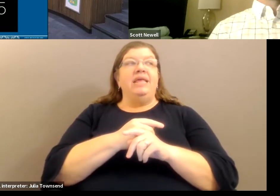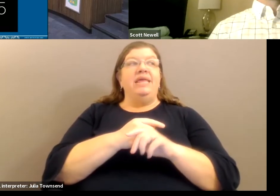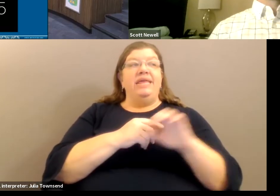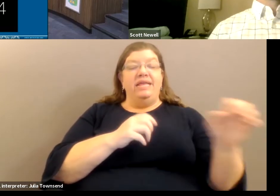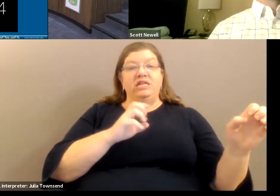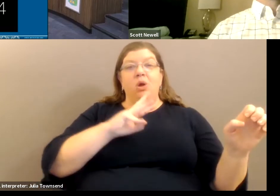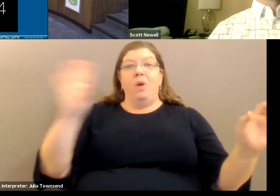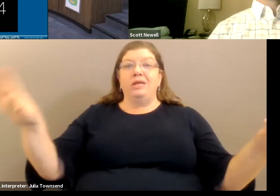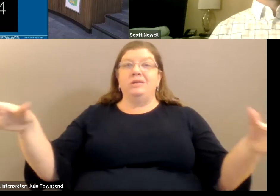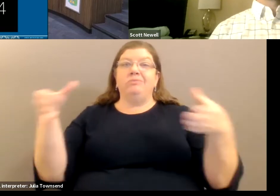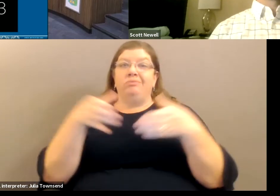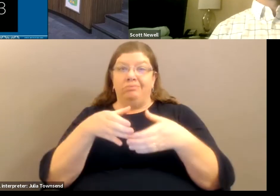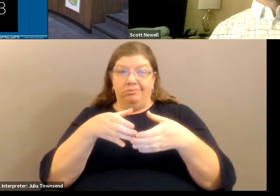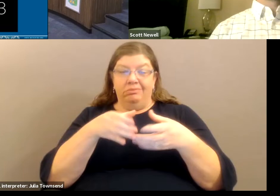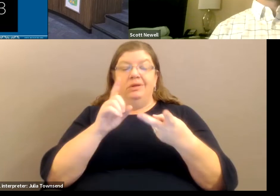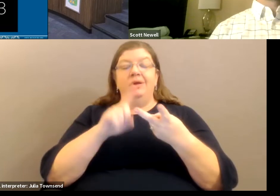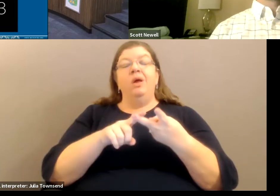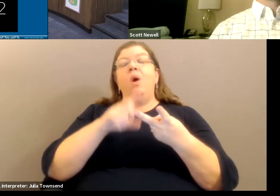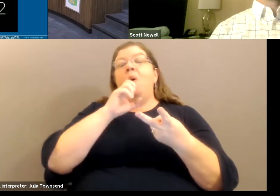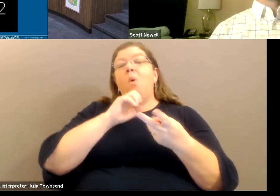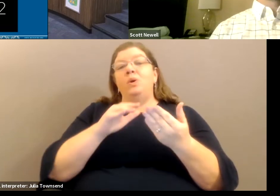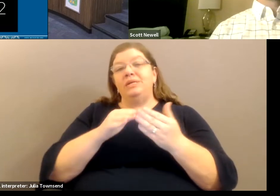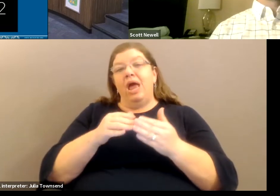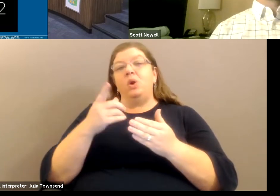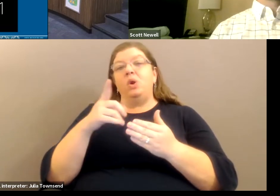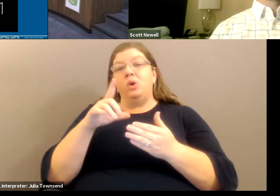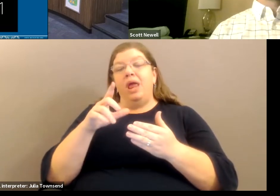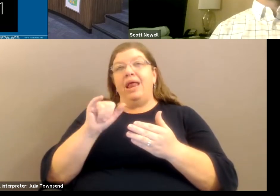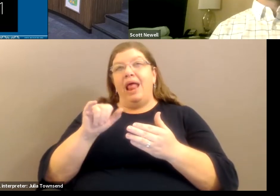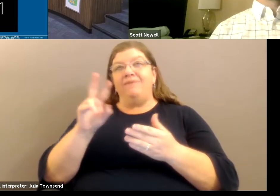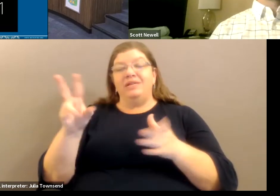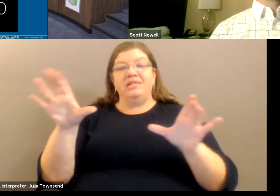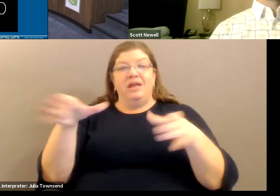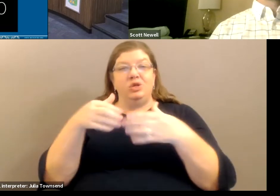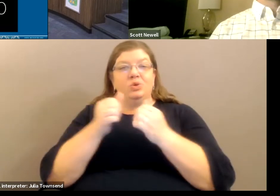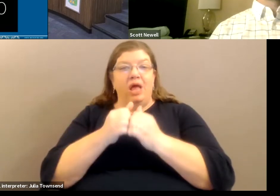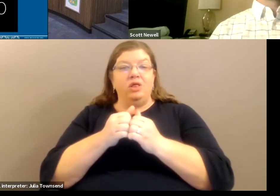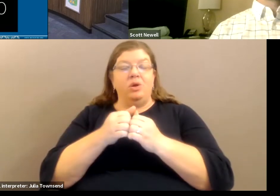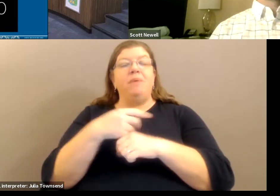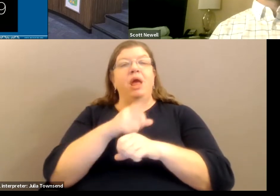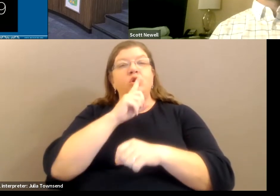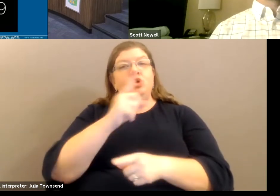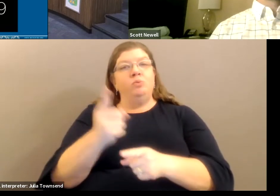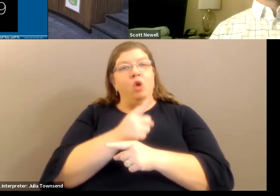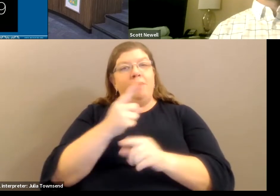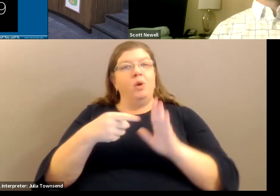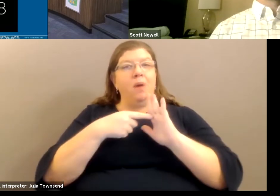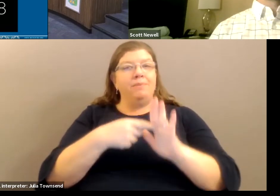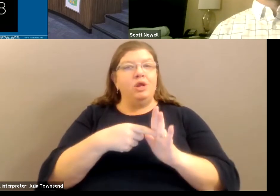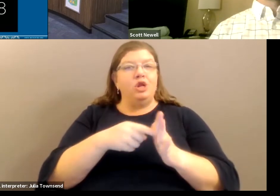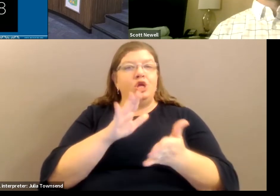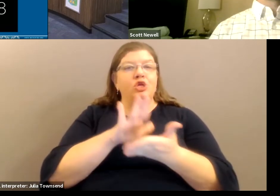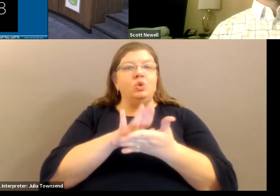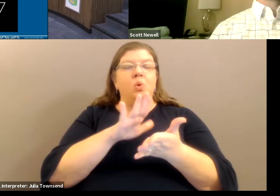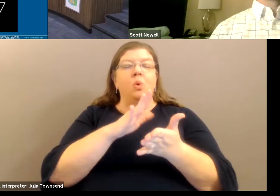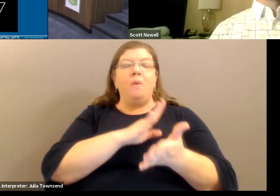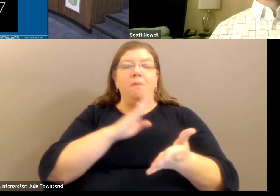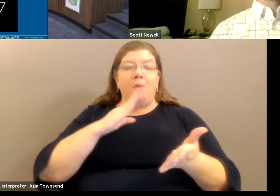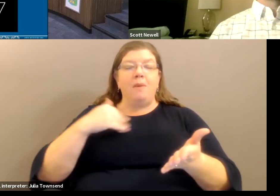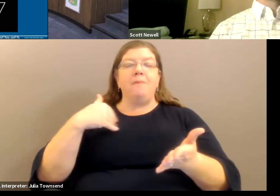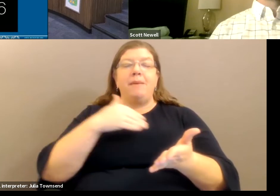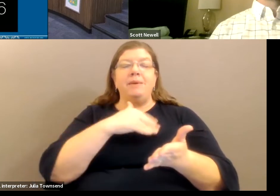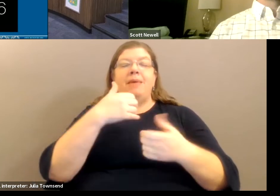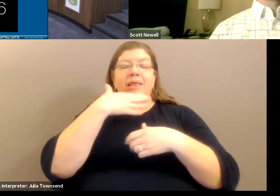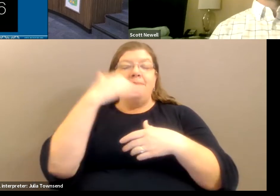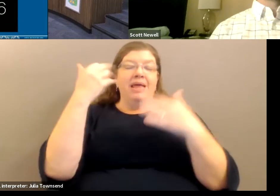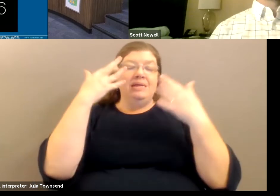as keeping Old Town Goleta and Isla Vista together, will ensure proper representation as the school board members will make the best decisions for their communities.